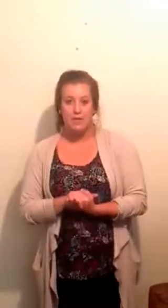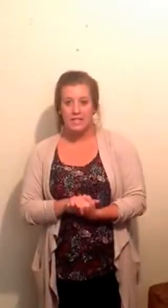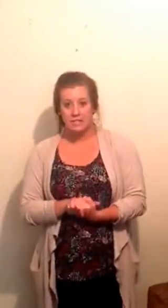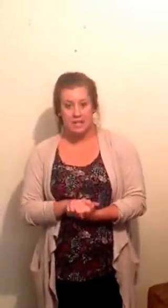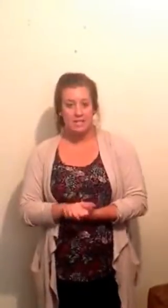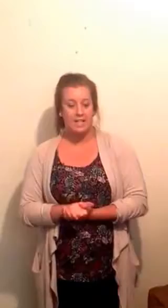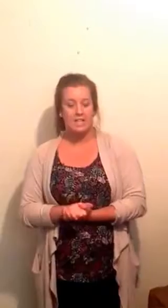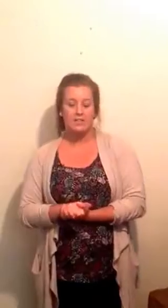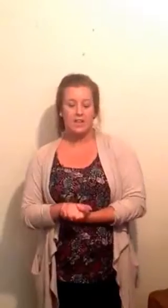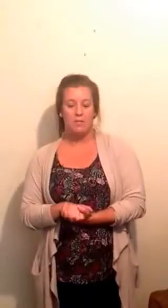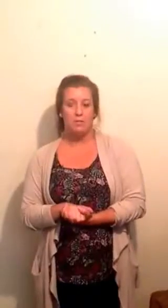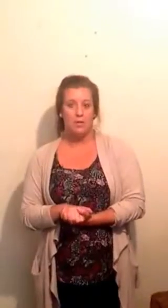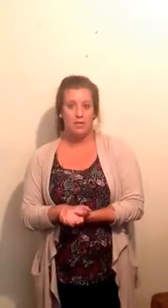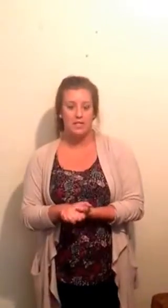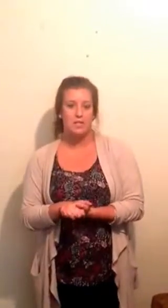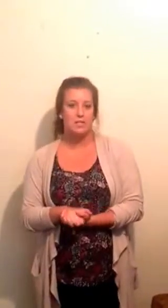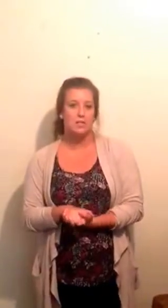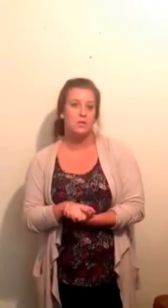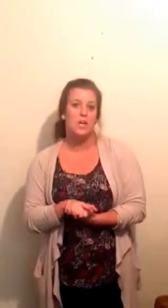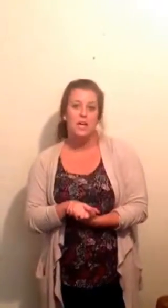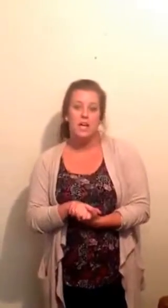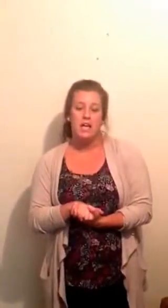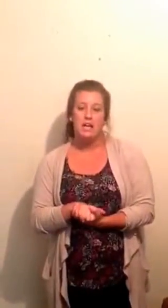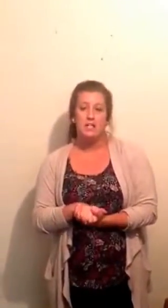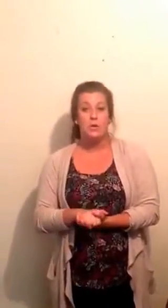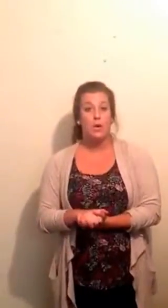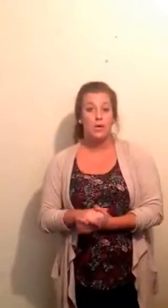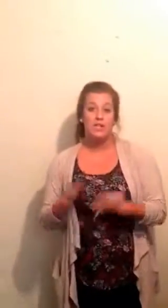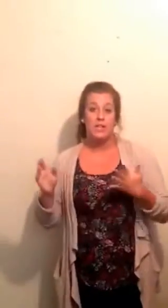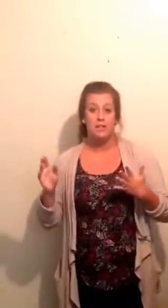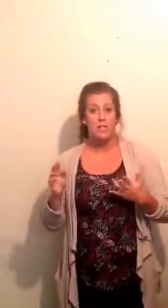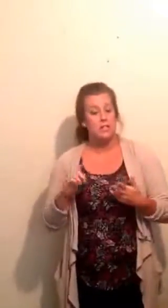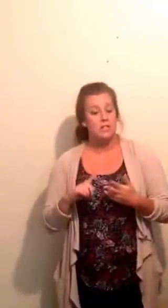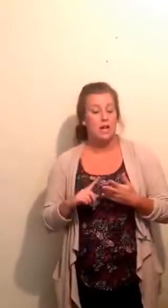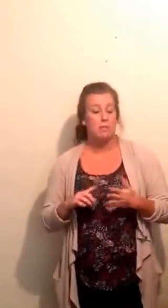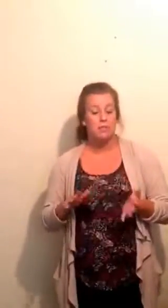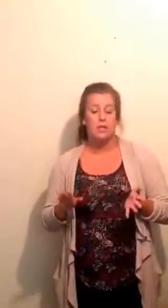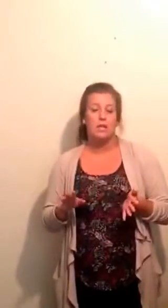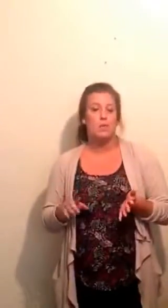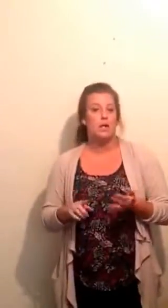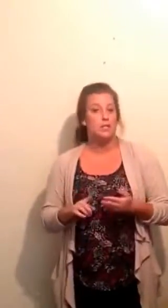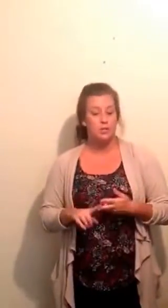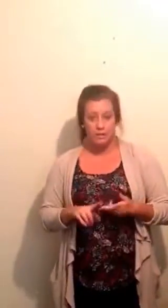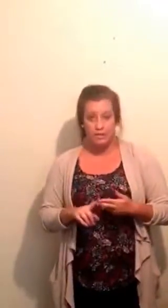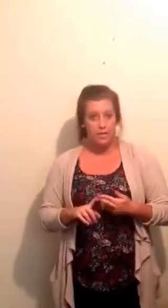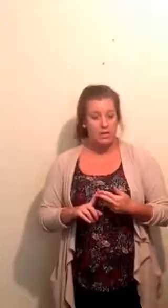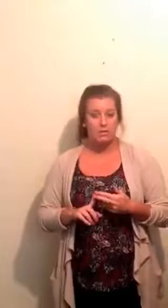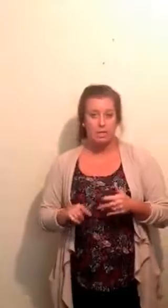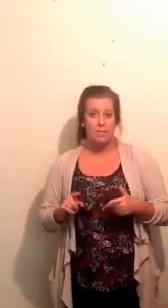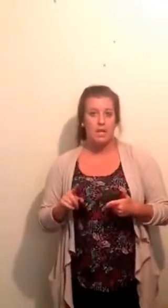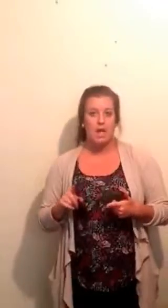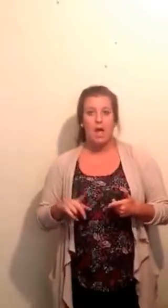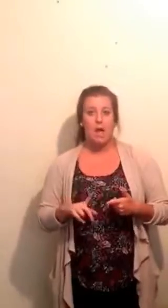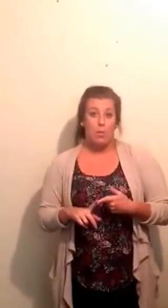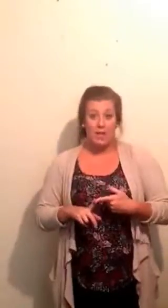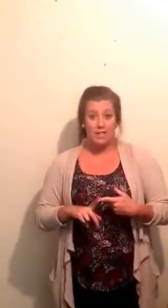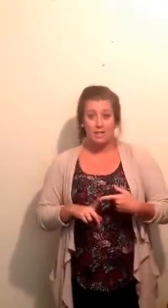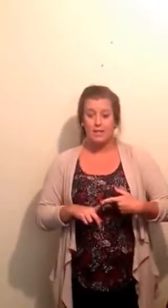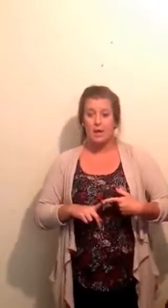this next activity, what we're going to do is you are going to have a chance, an opportunity to watch 2 different video clips. One is going to talk